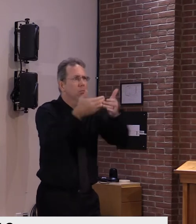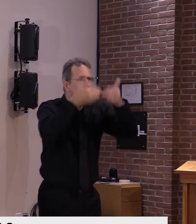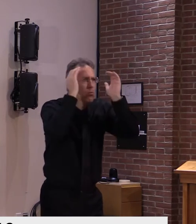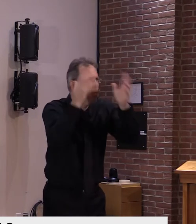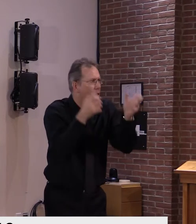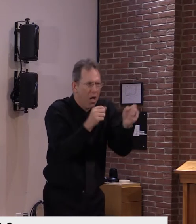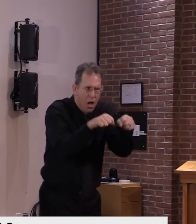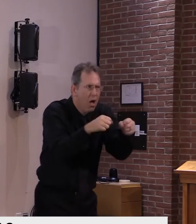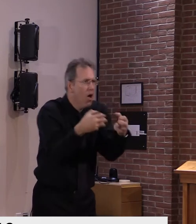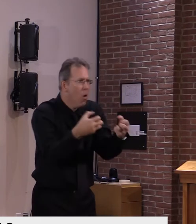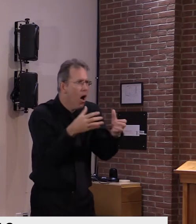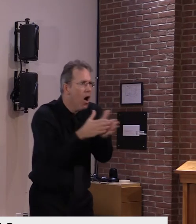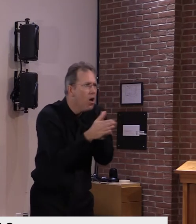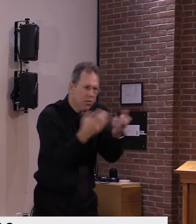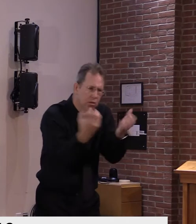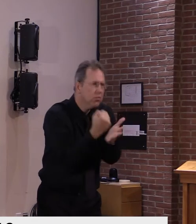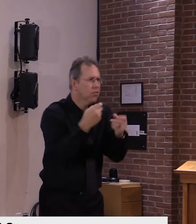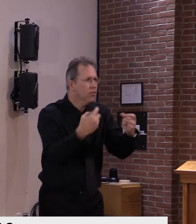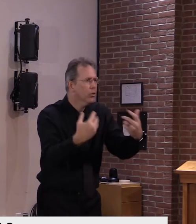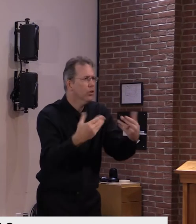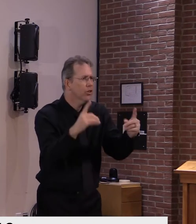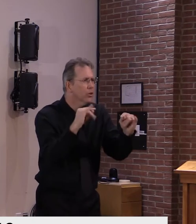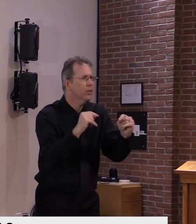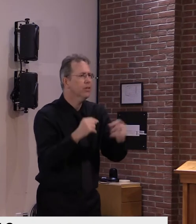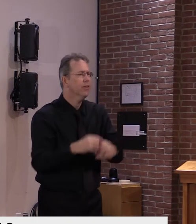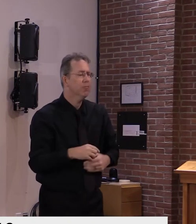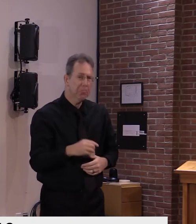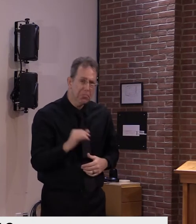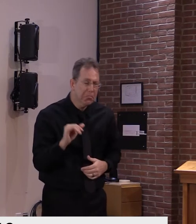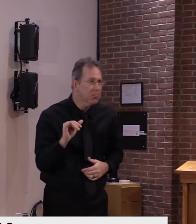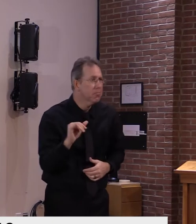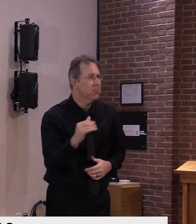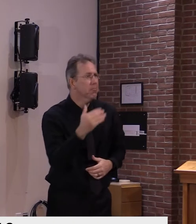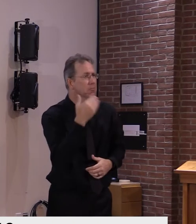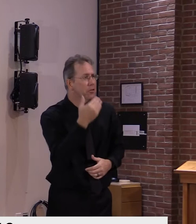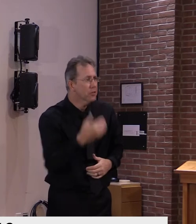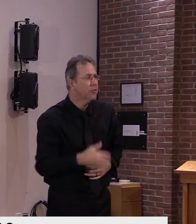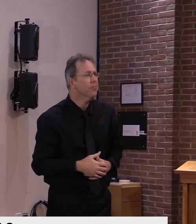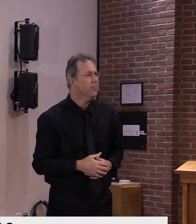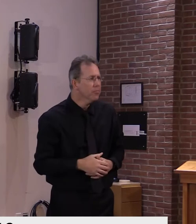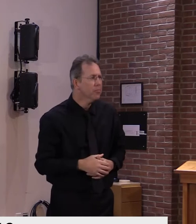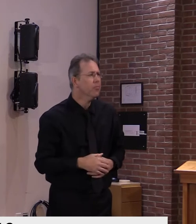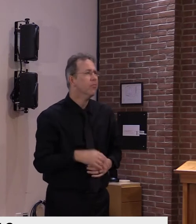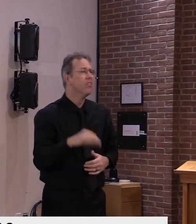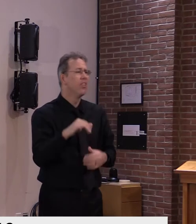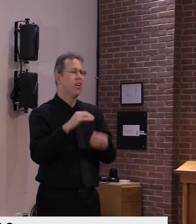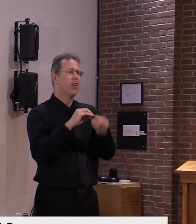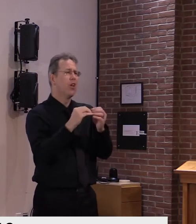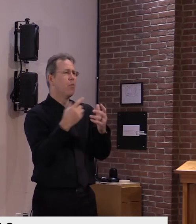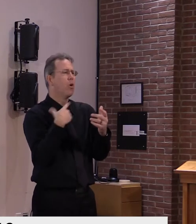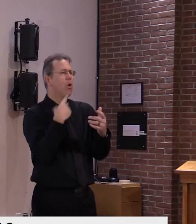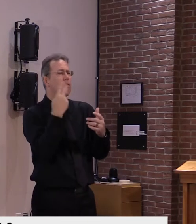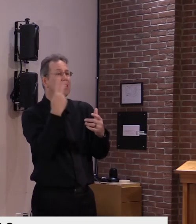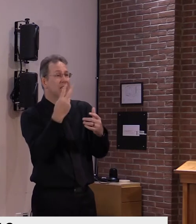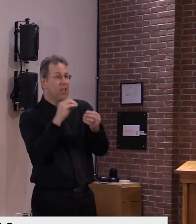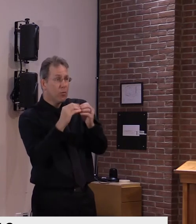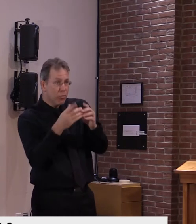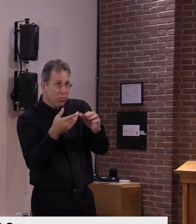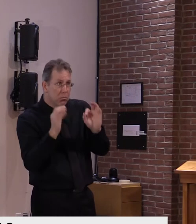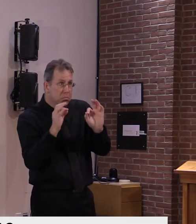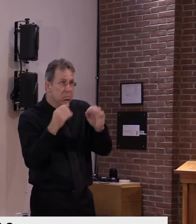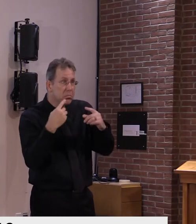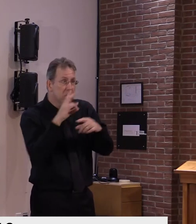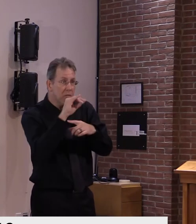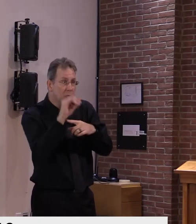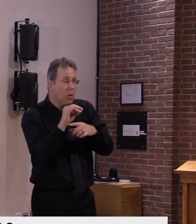putting themselves in that pool of people who would take it. So I think that will only grow with the confidence that I hope will come from